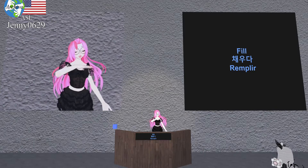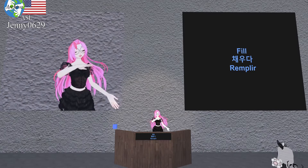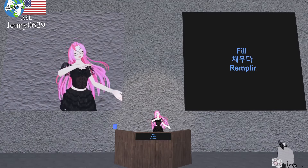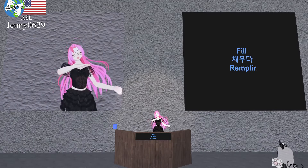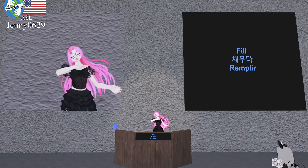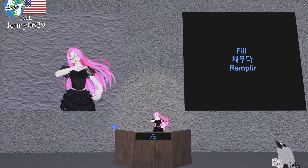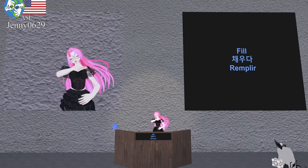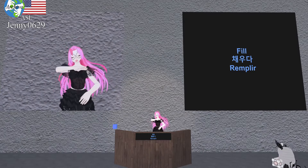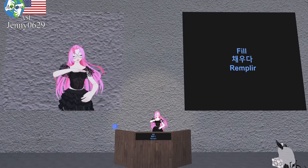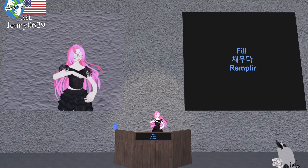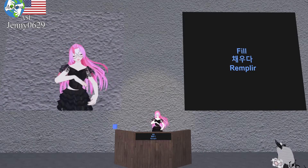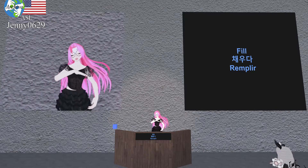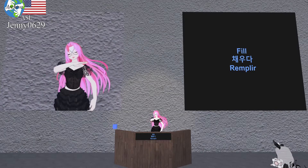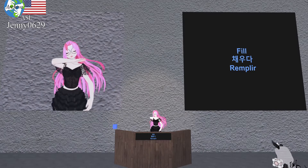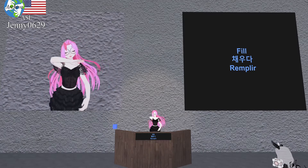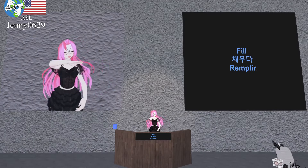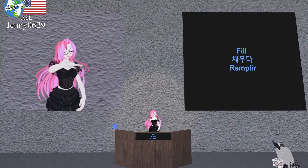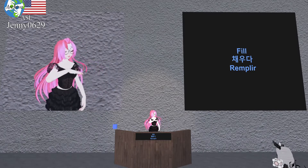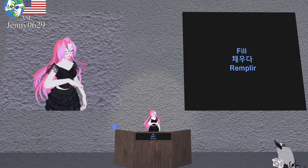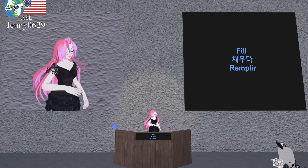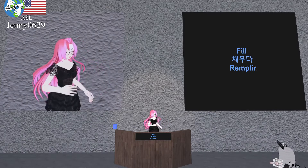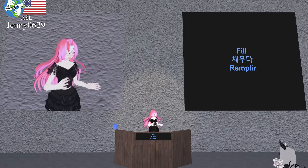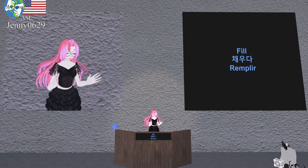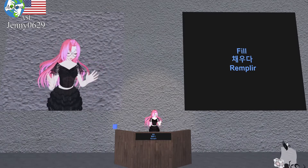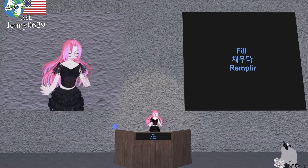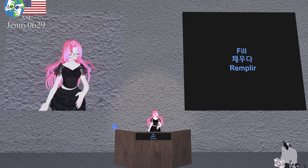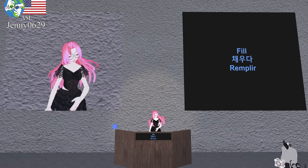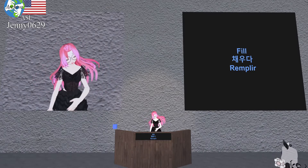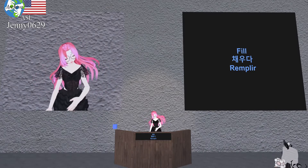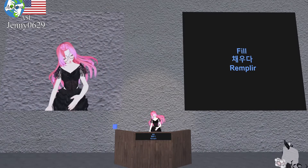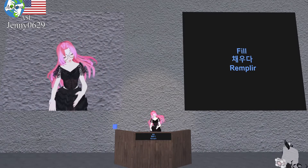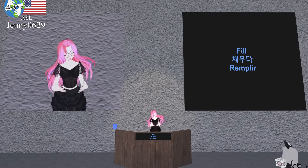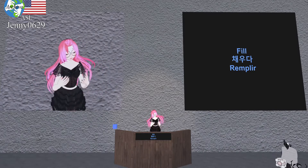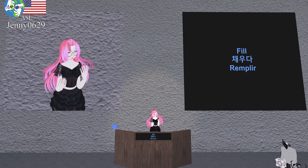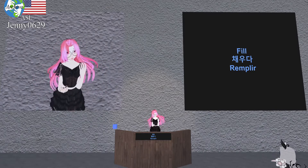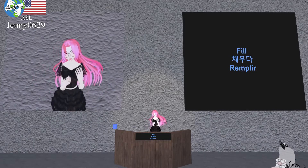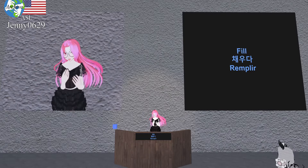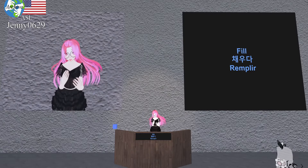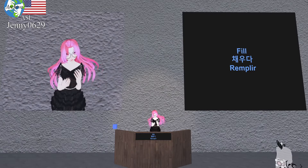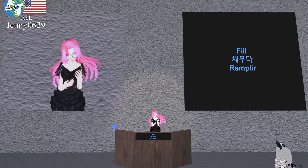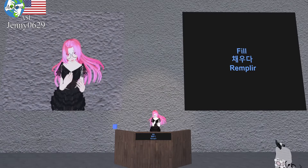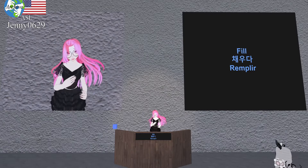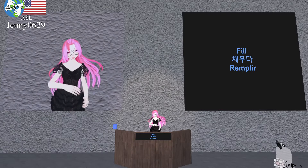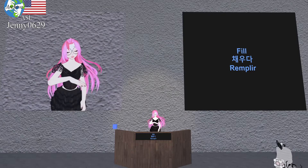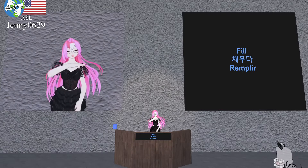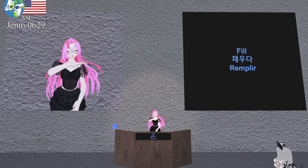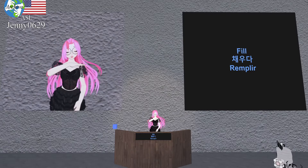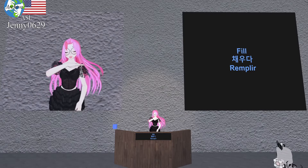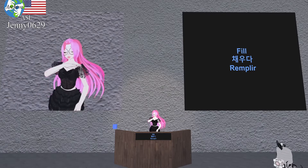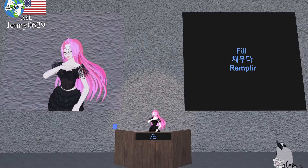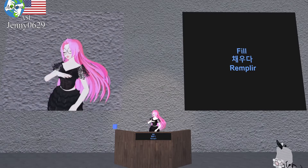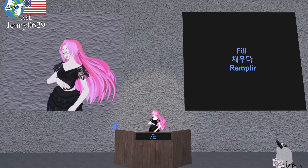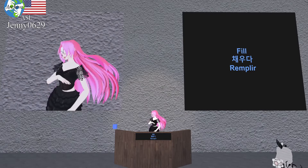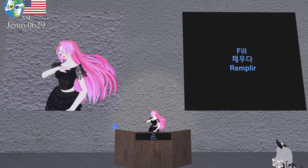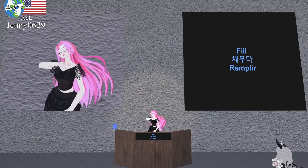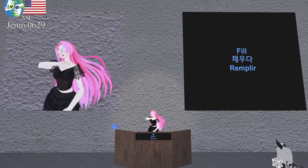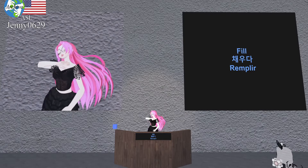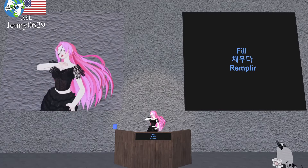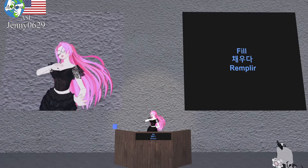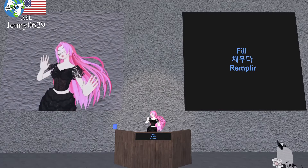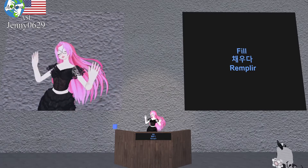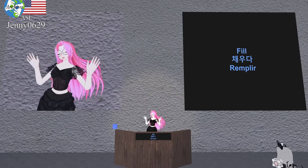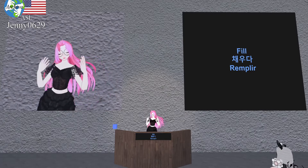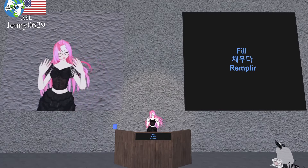your chin, like, oh, I can't eat another bite. I'm full. So if you're talking about food only, you're only ever gonna use this in the food context. You ate